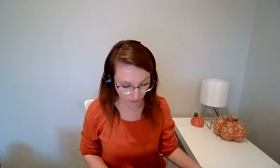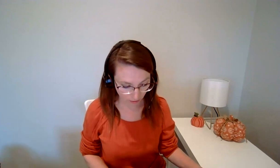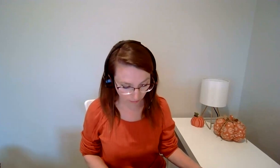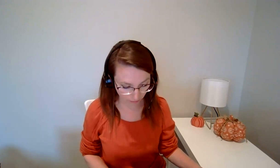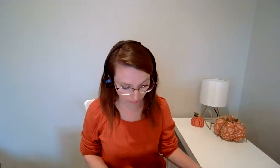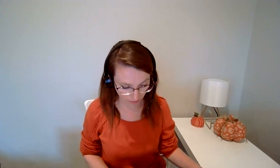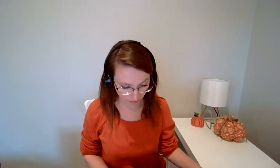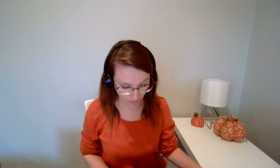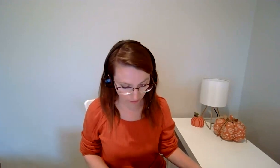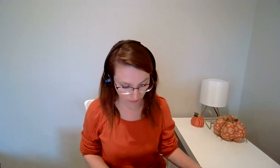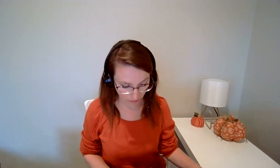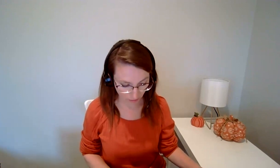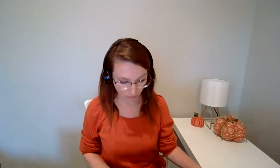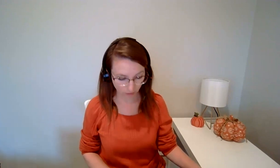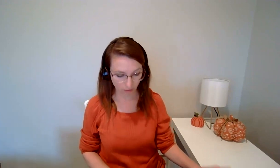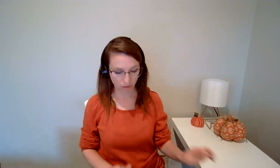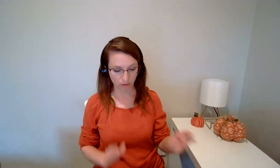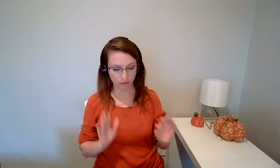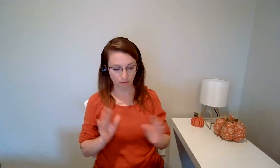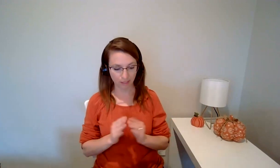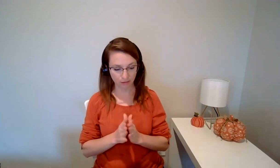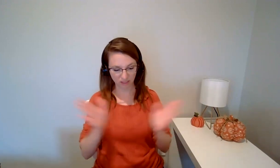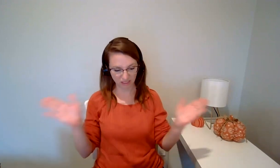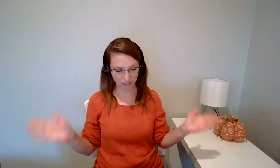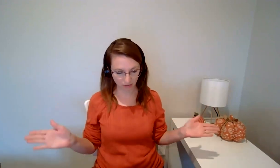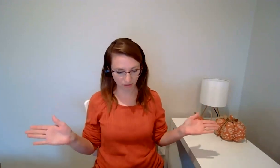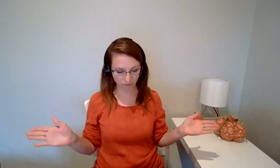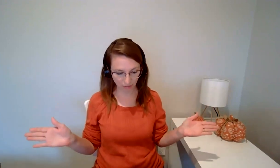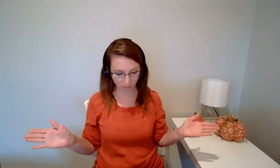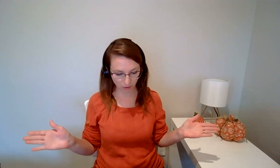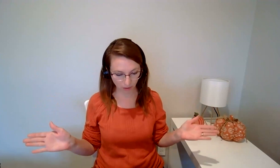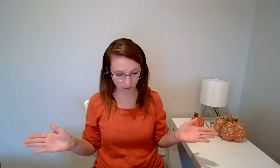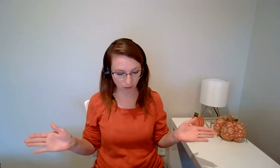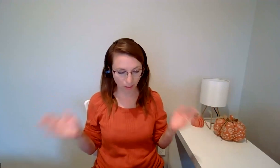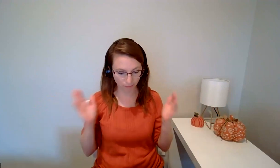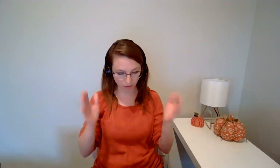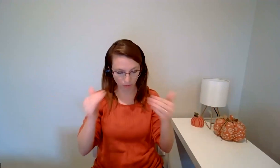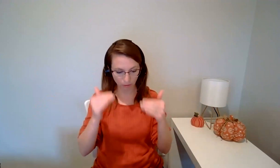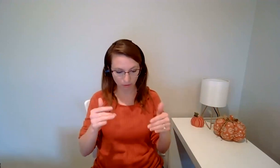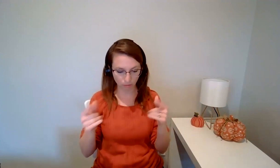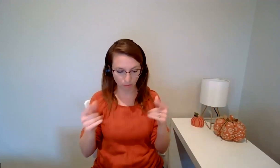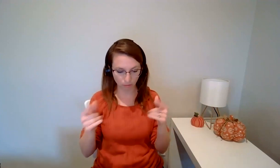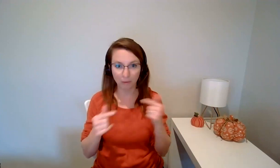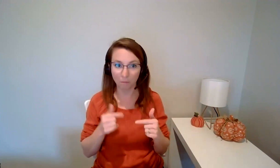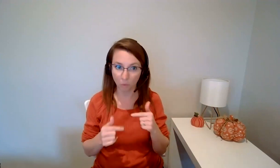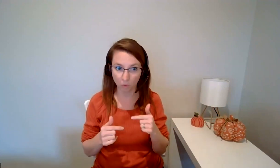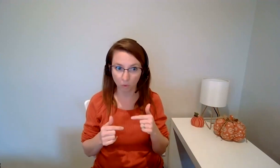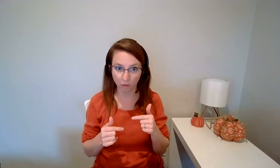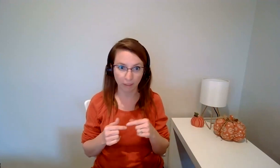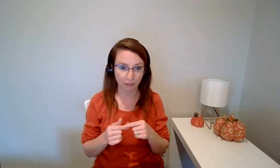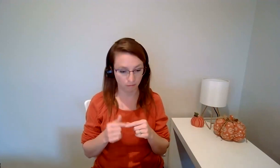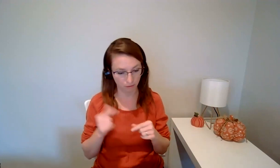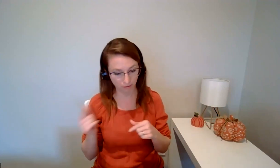All right. So that's extended family. I'm going to go into a little bit more like